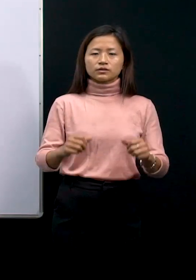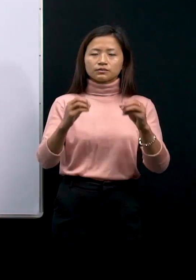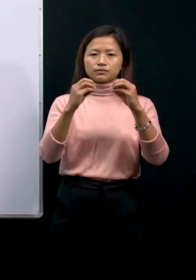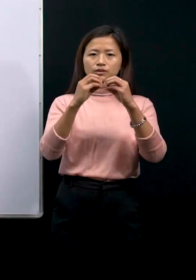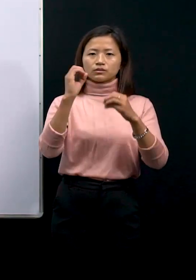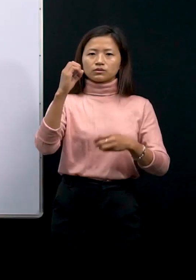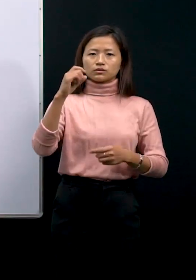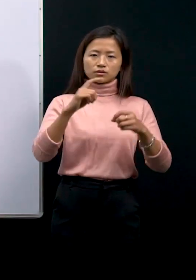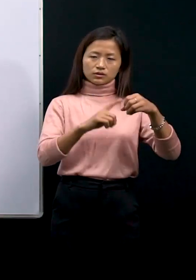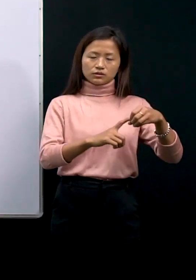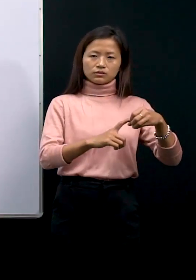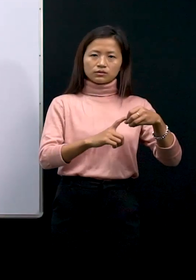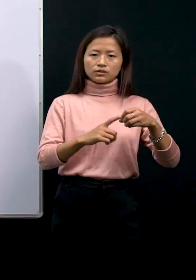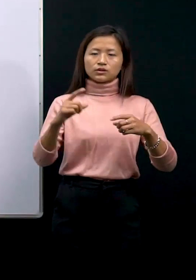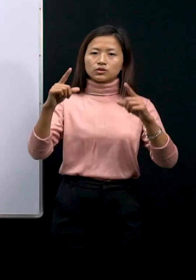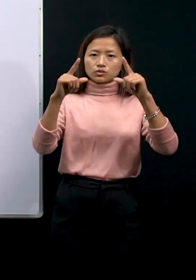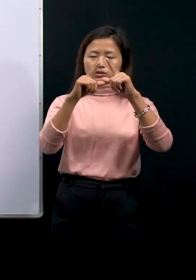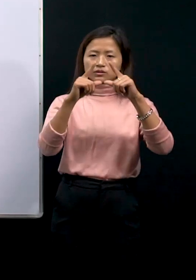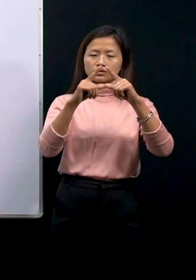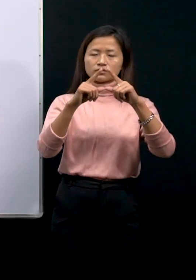BOQ and triangle, which one?